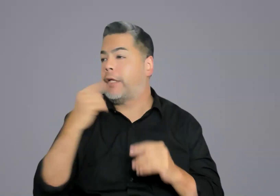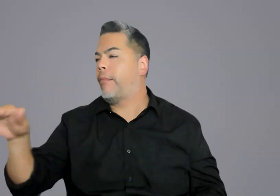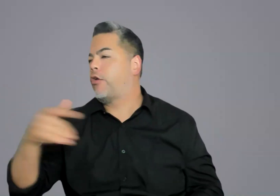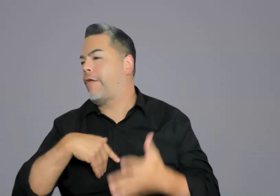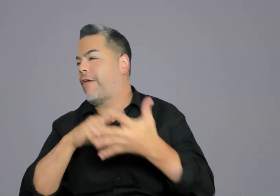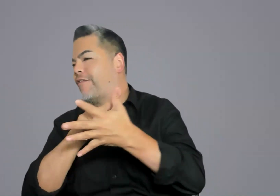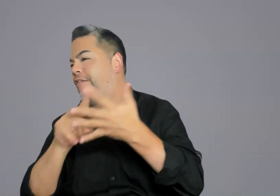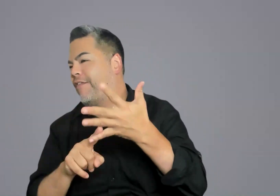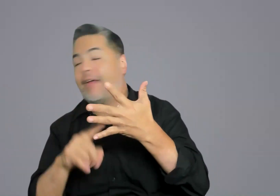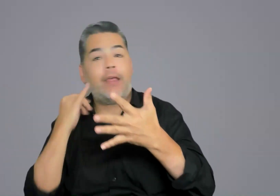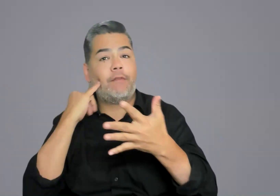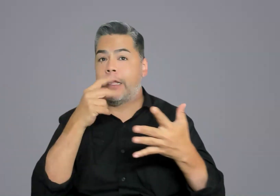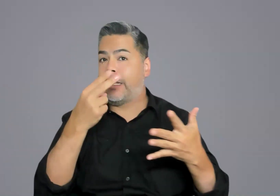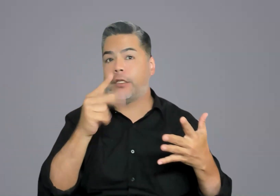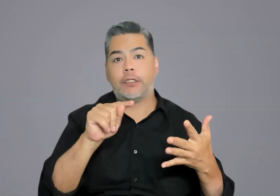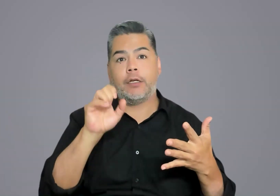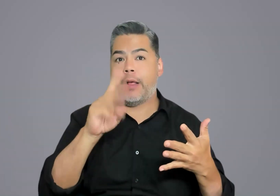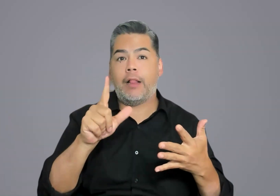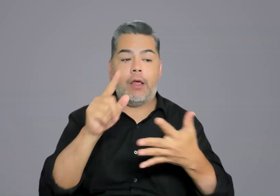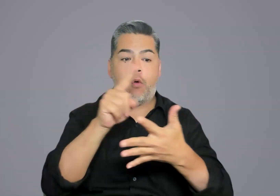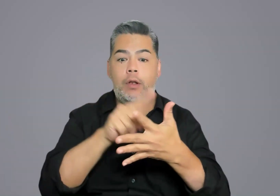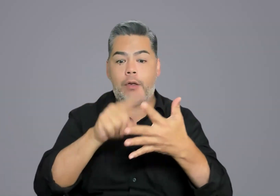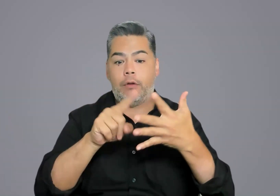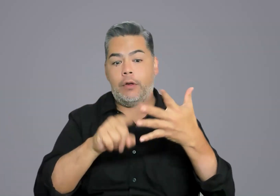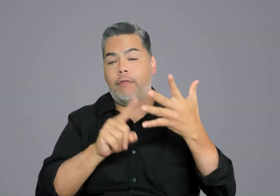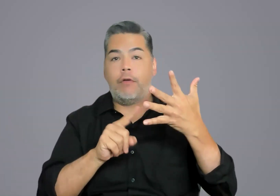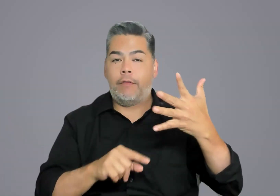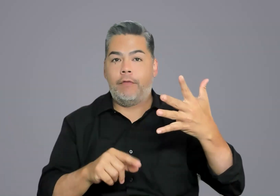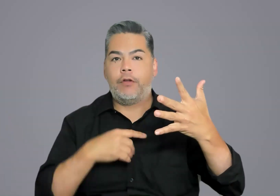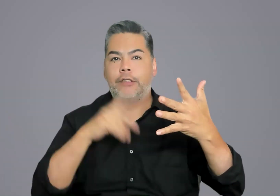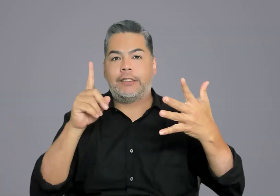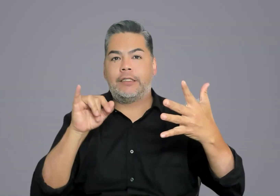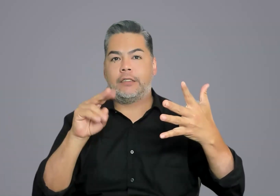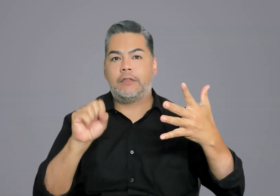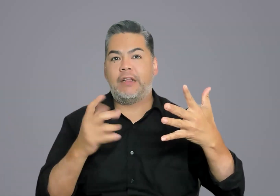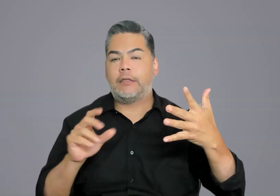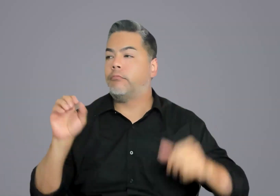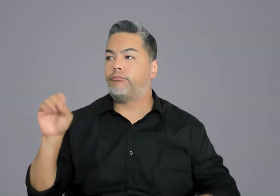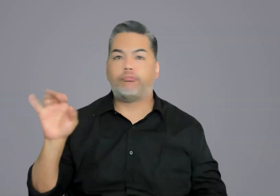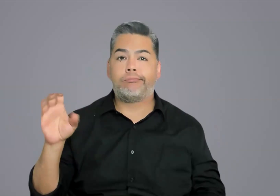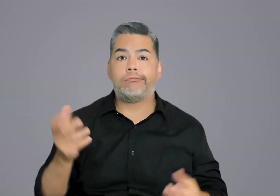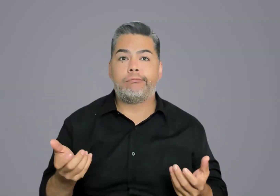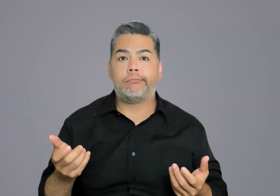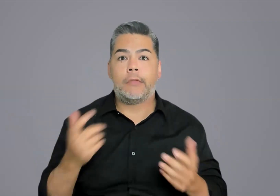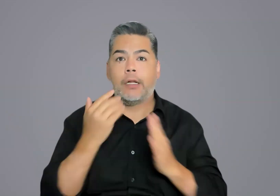not an HTML list of 5 items. They're just divs. Now, interestingly, the